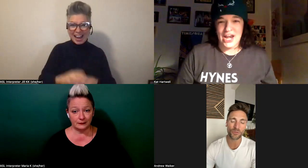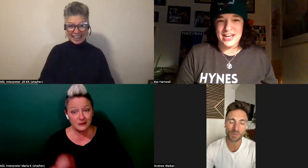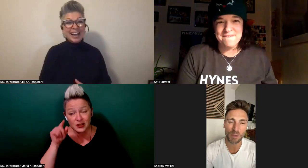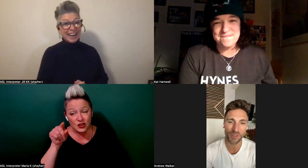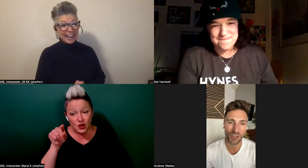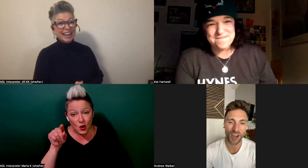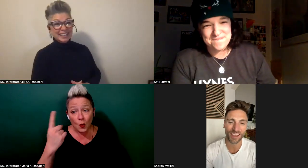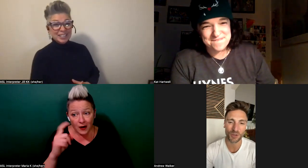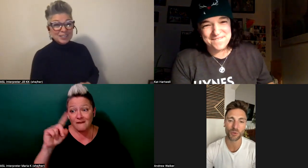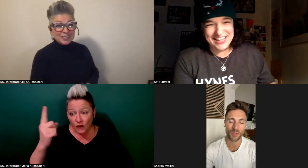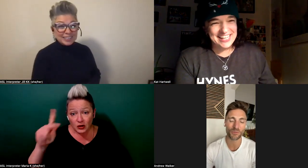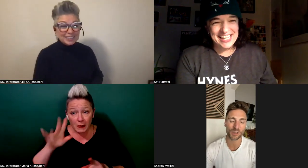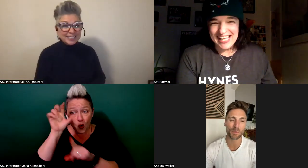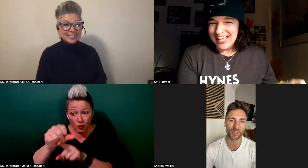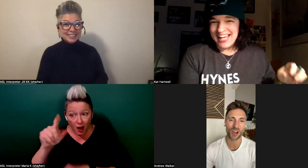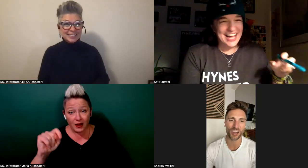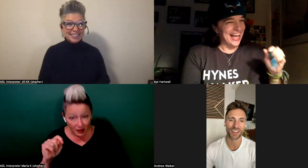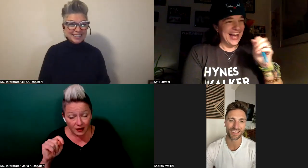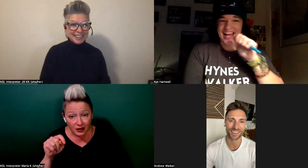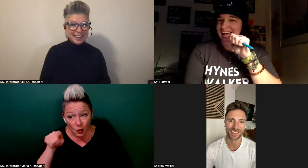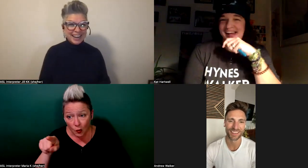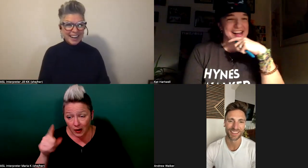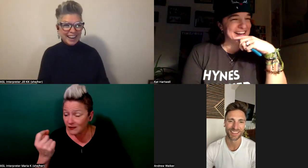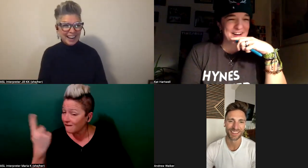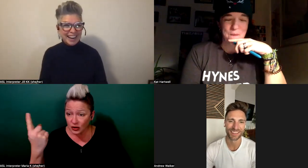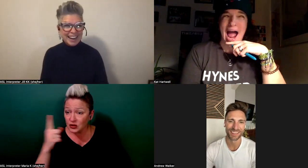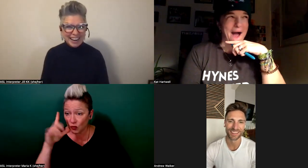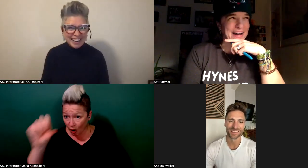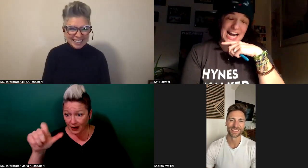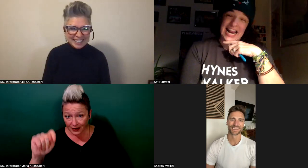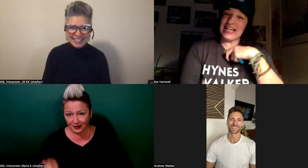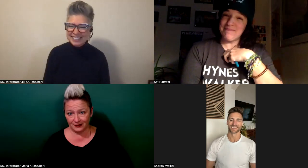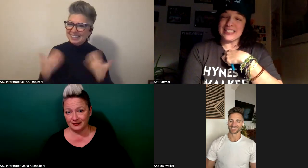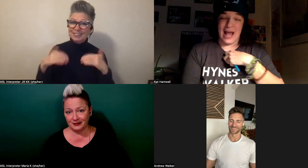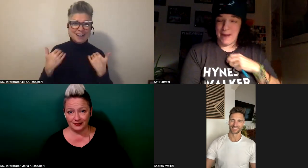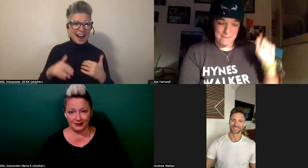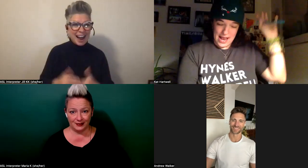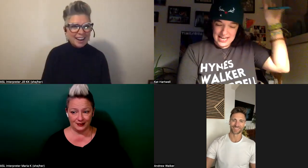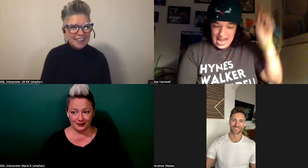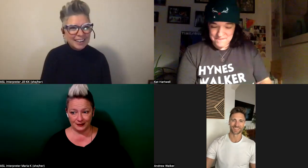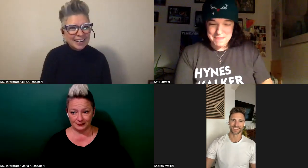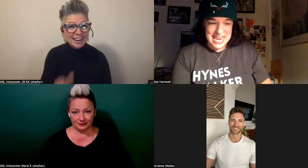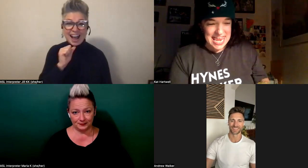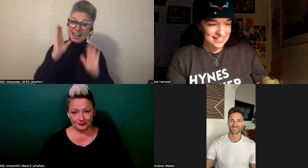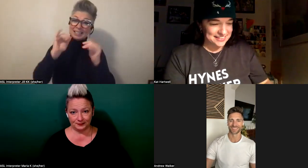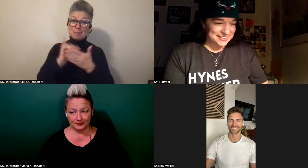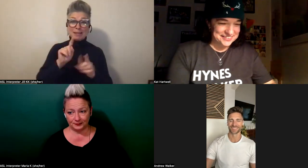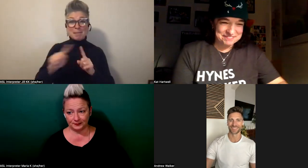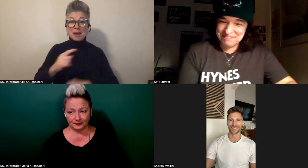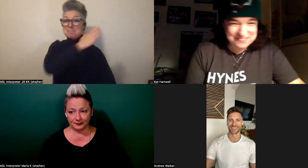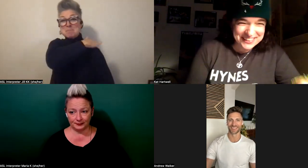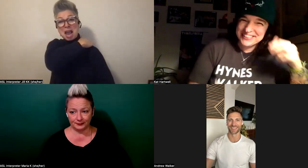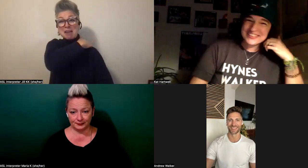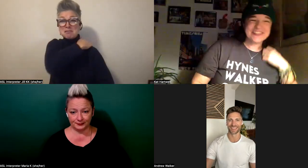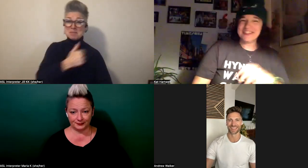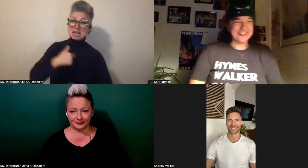were one of the first people that caught it. You were one of the first people that caught it, I think. Wow, I didn't expect that. Day for me.